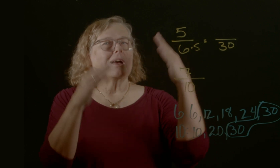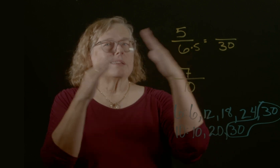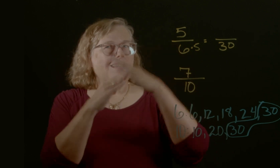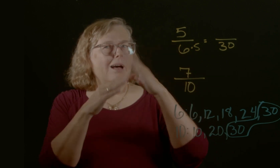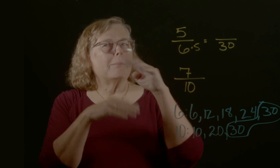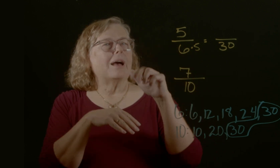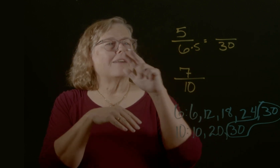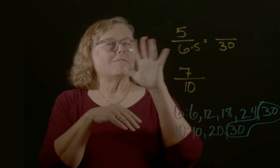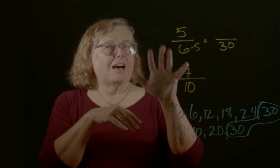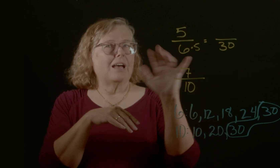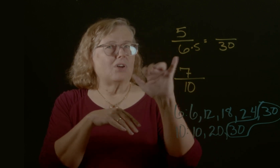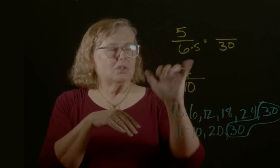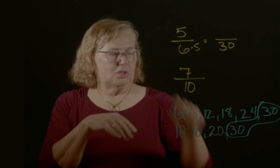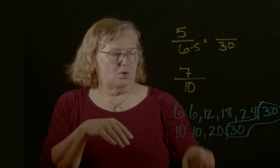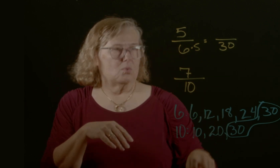So I just need to multiply the top by 5 also.